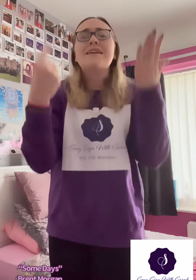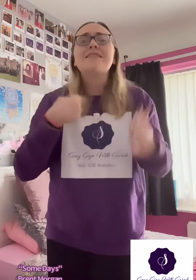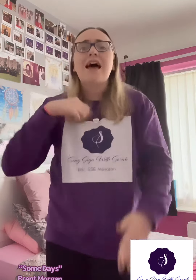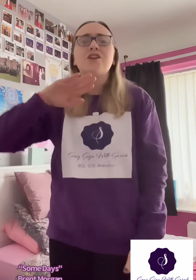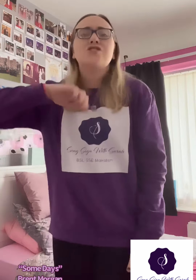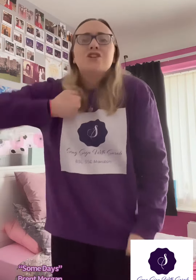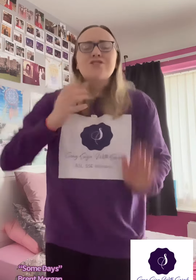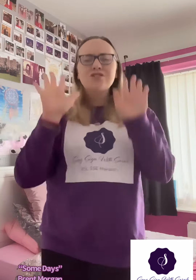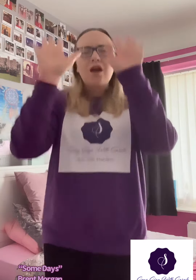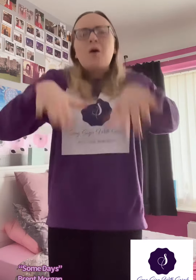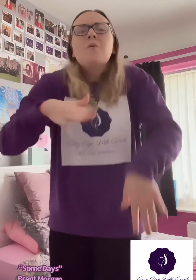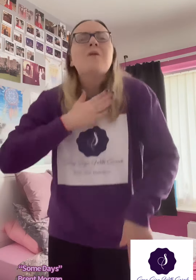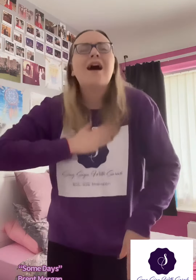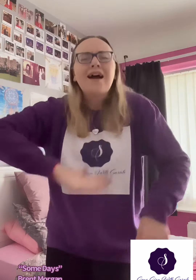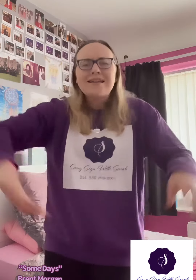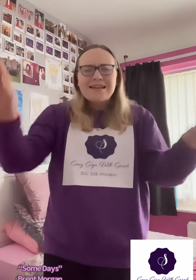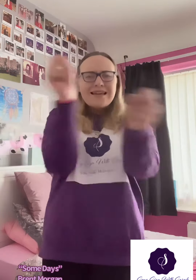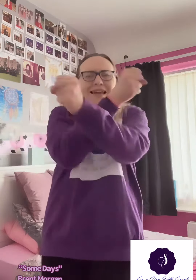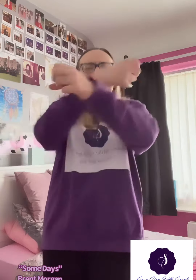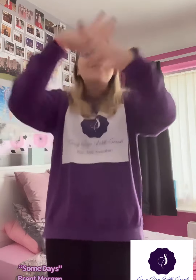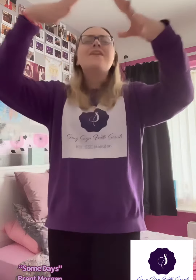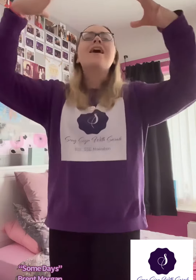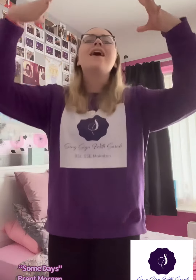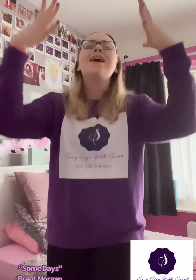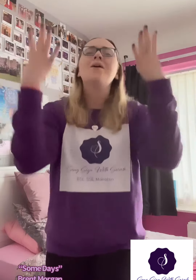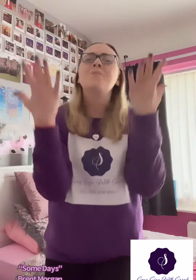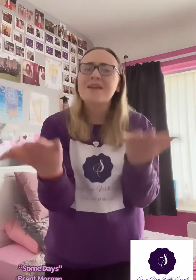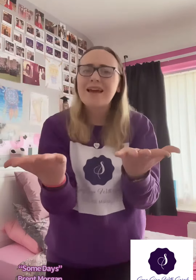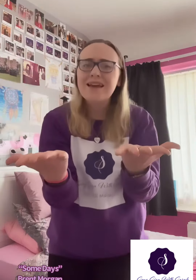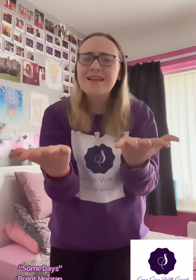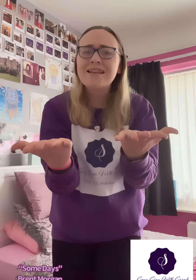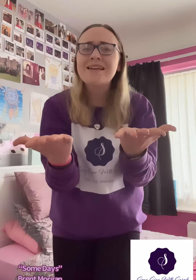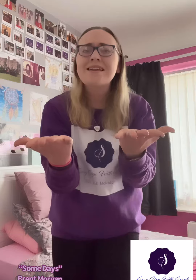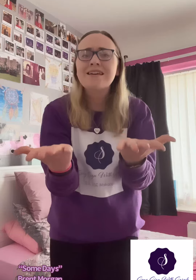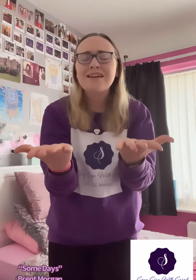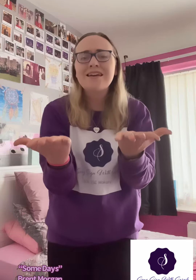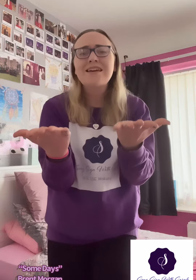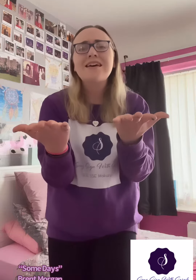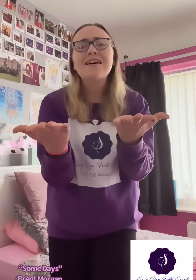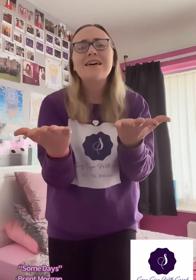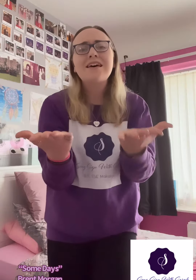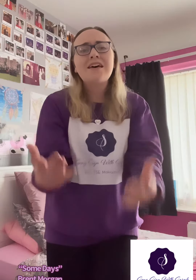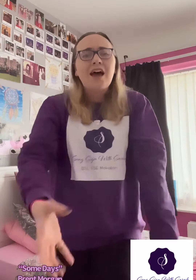Some days I just don't wanna give up yet.